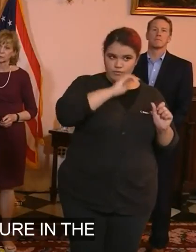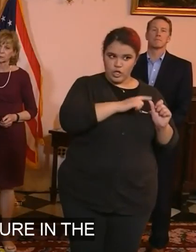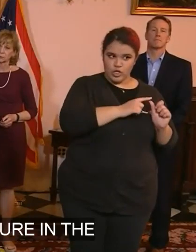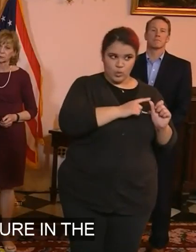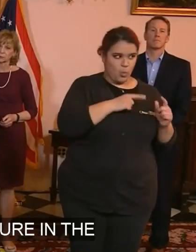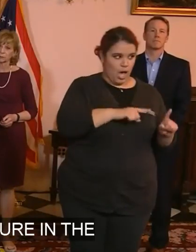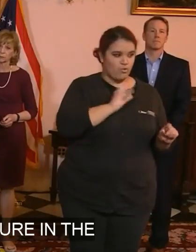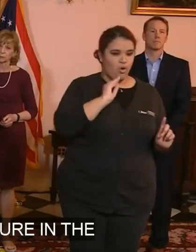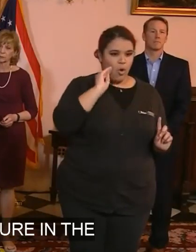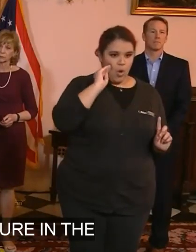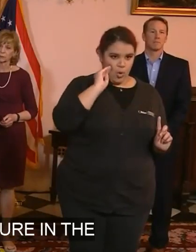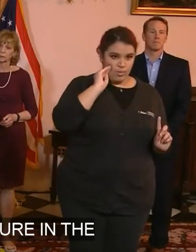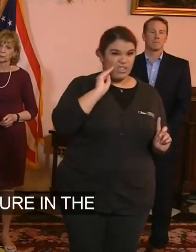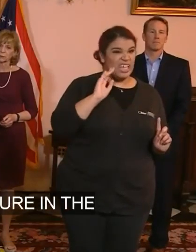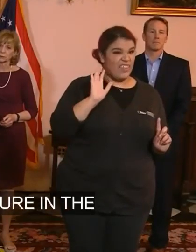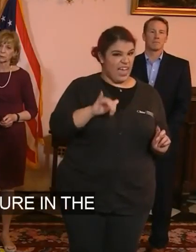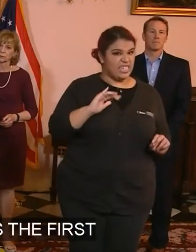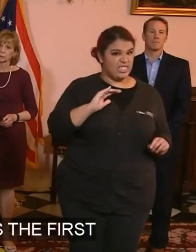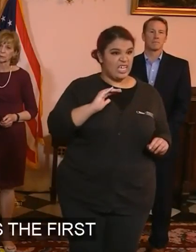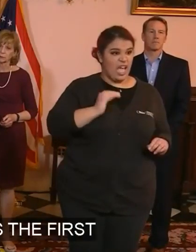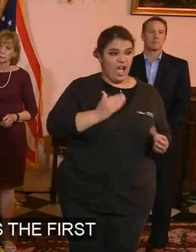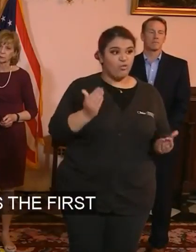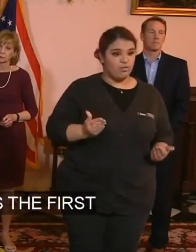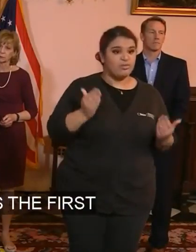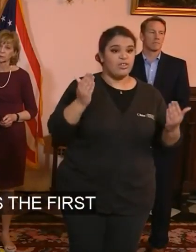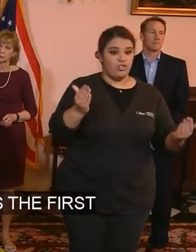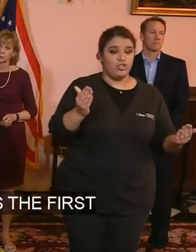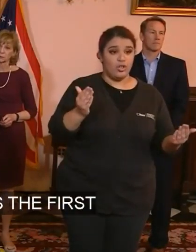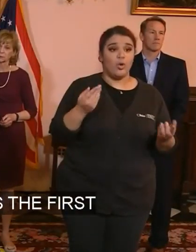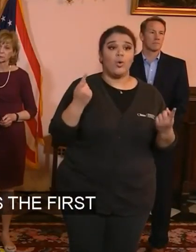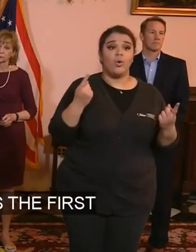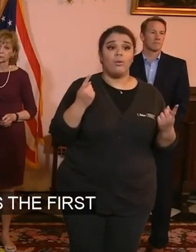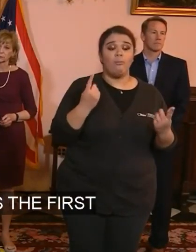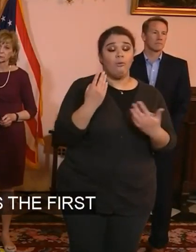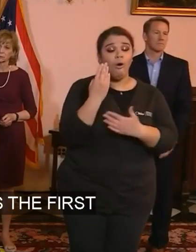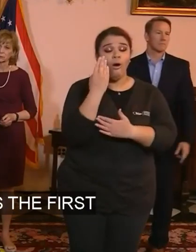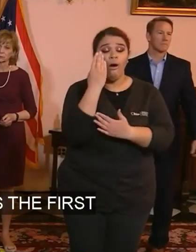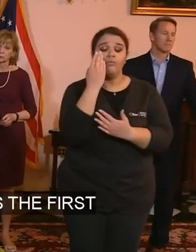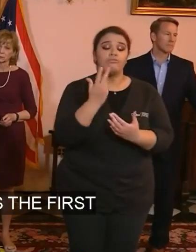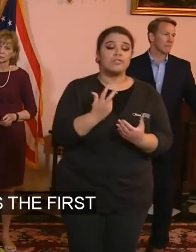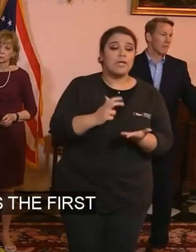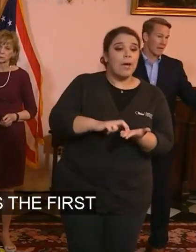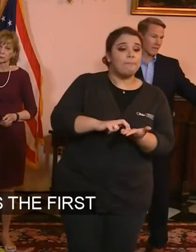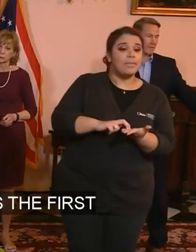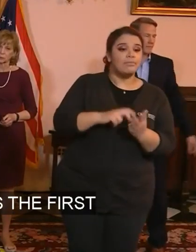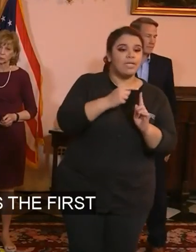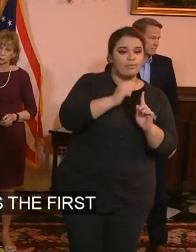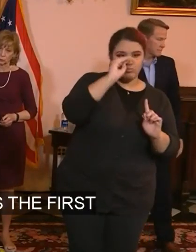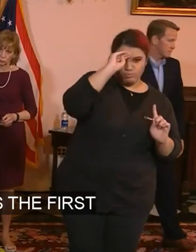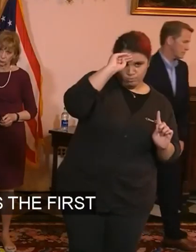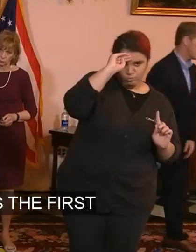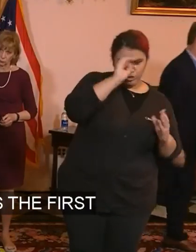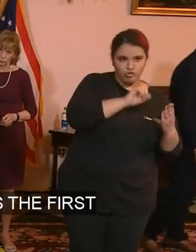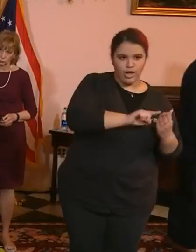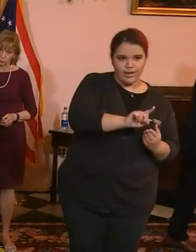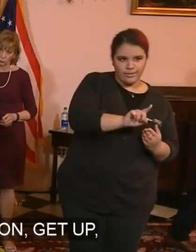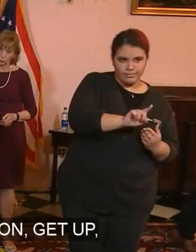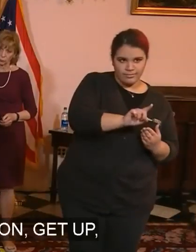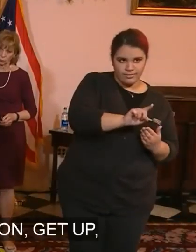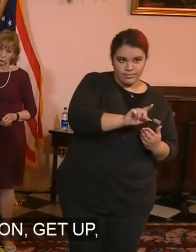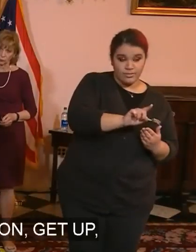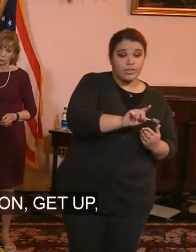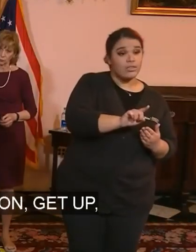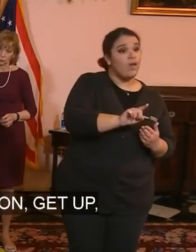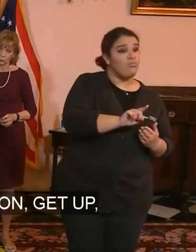That is the recommendation. Get up, take your temperature. Get up, take your temperature. But I think employers also need to have a